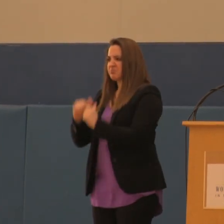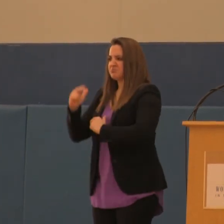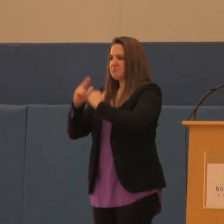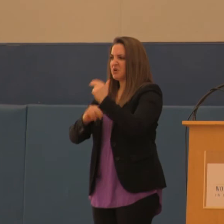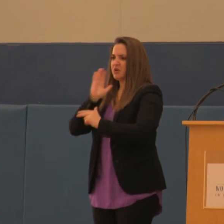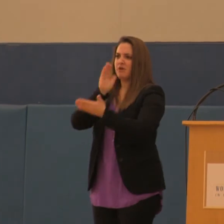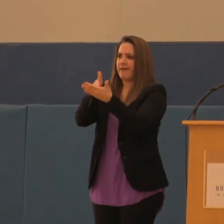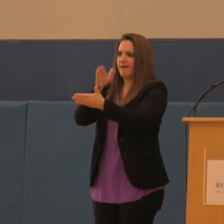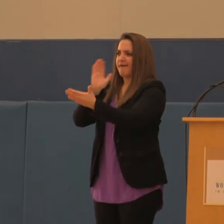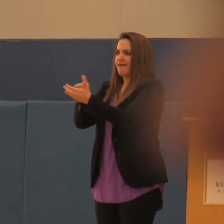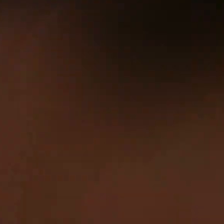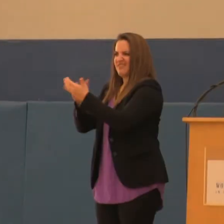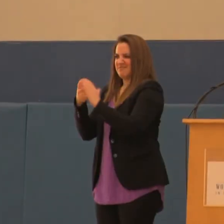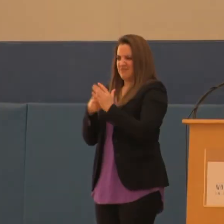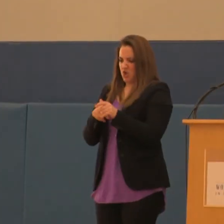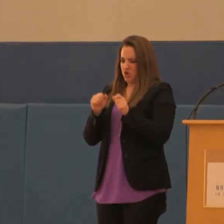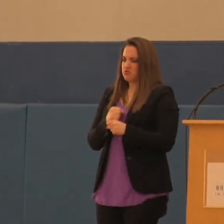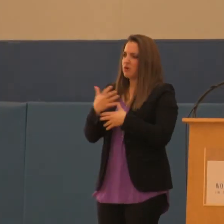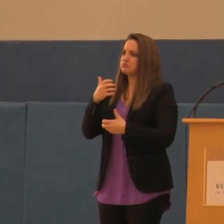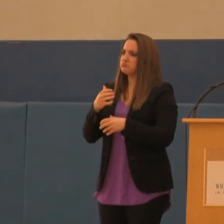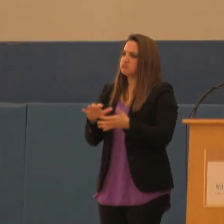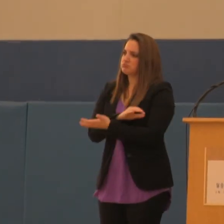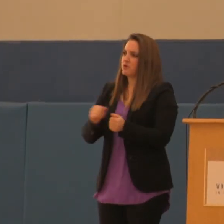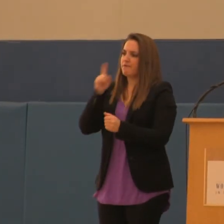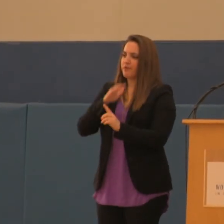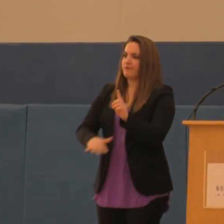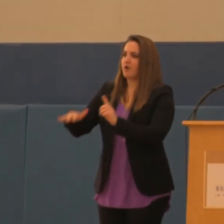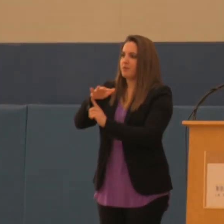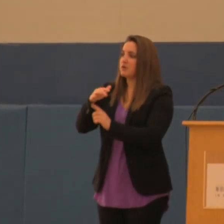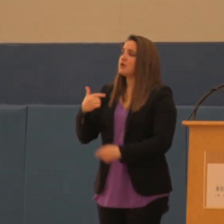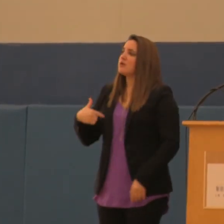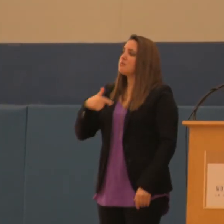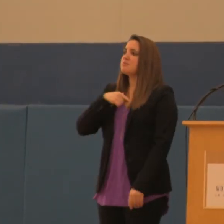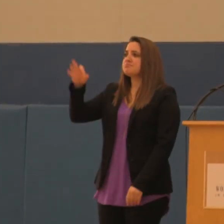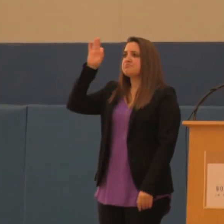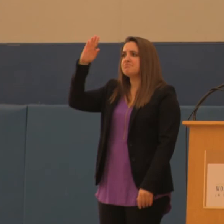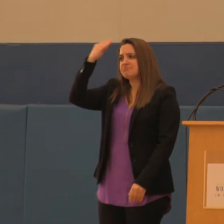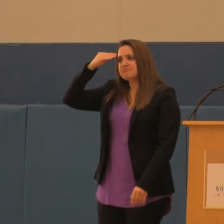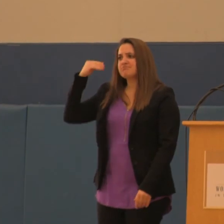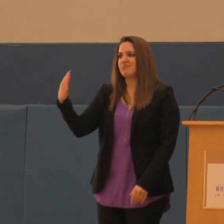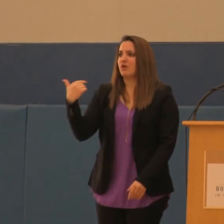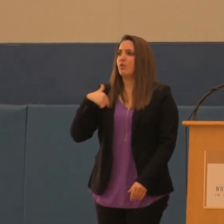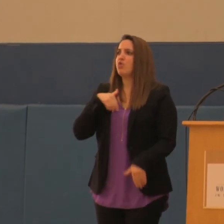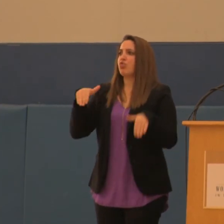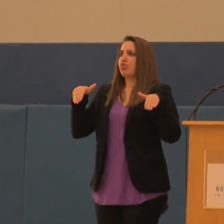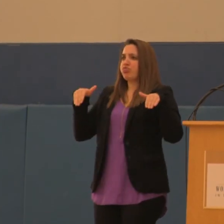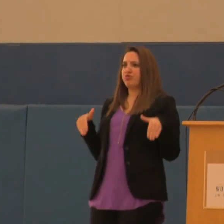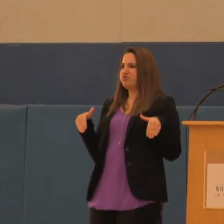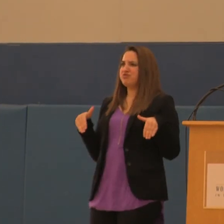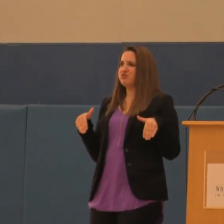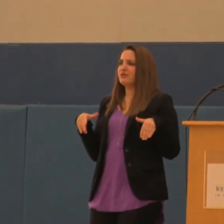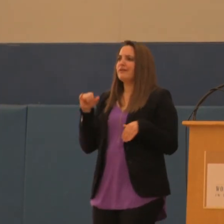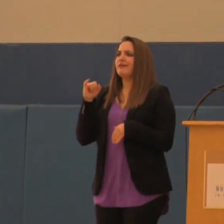of our planet. We, the people, must send a clear message, loud and clear, that we will not back down to